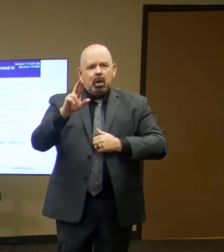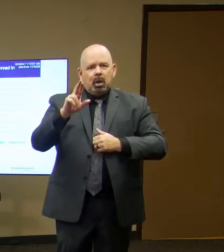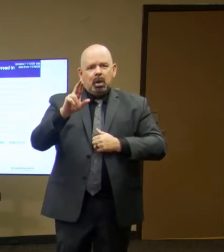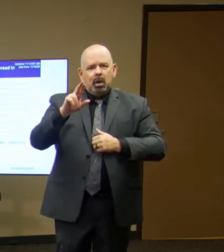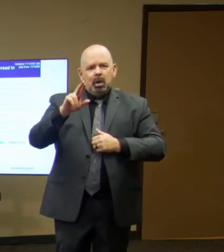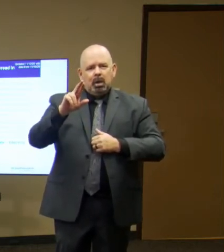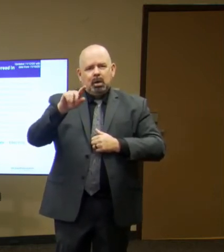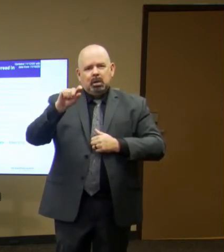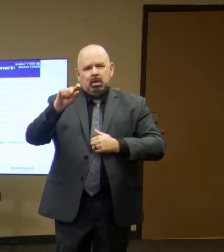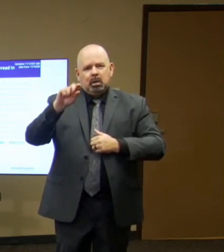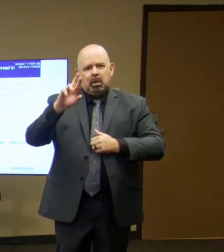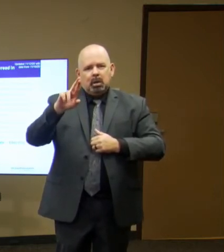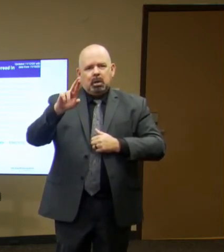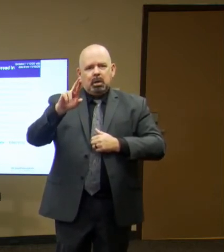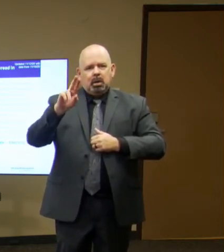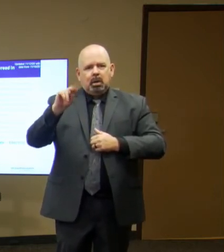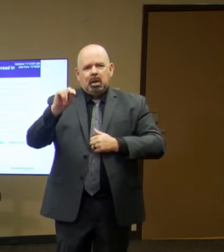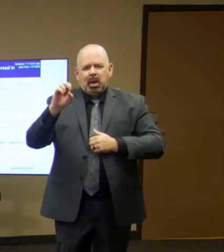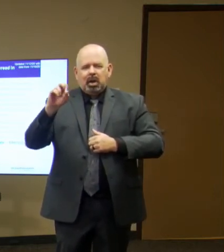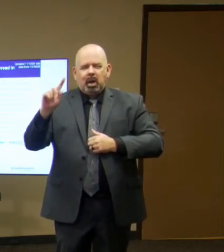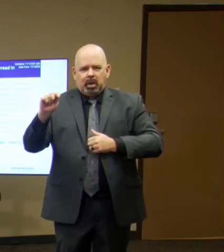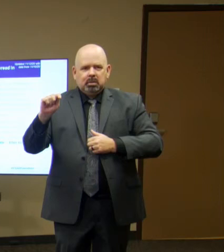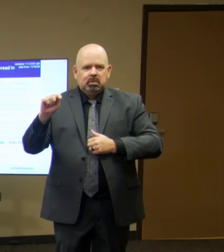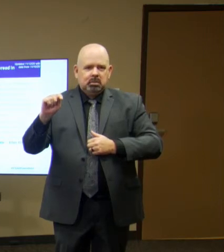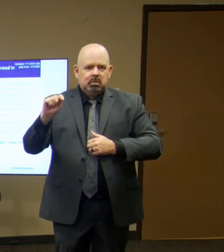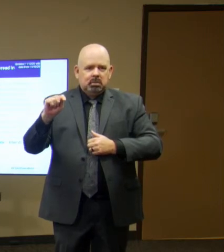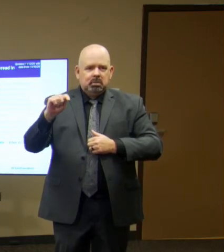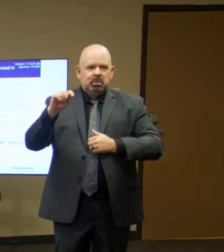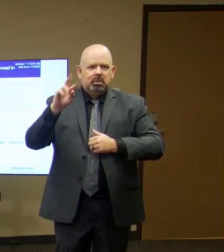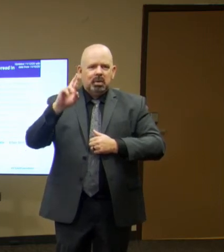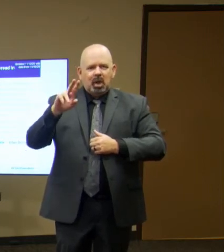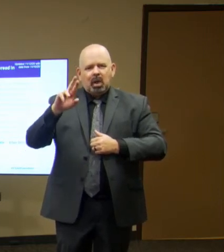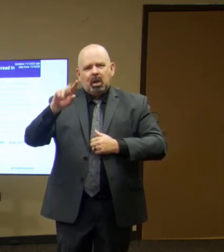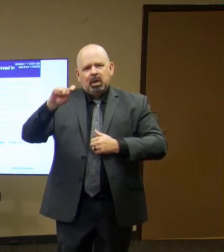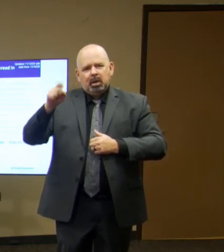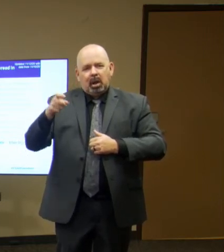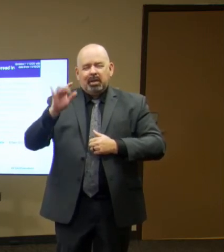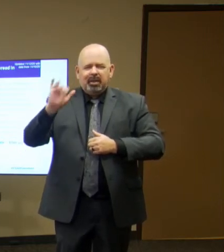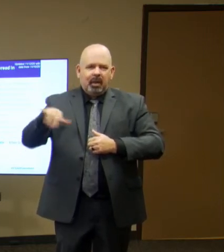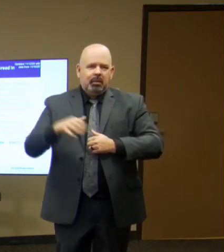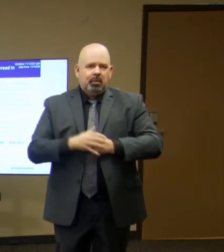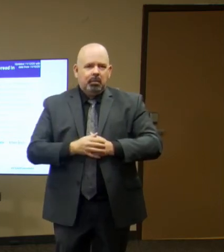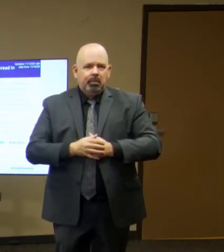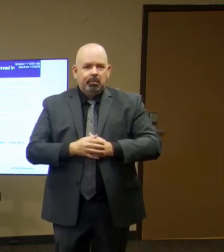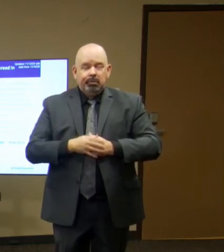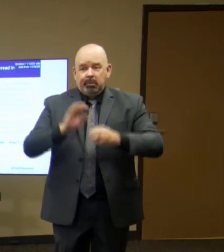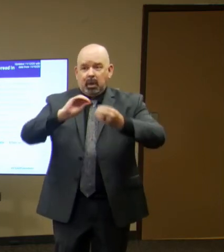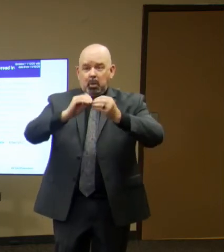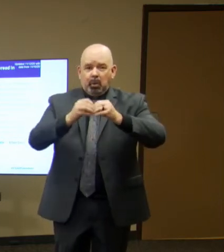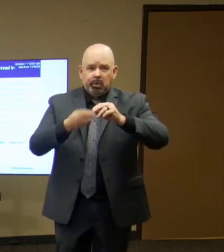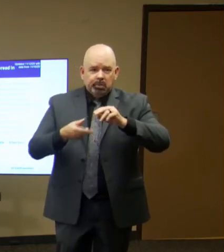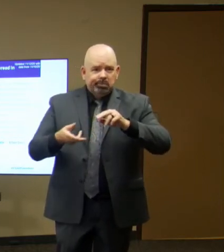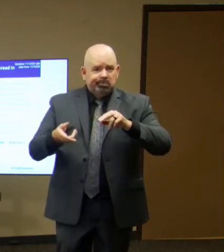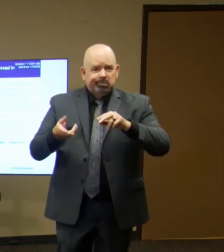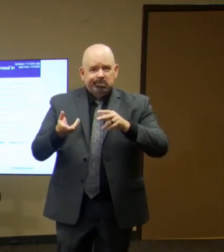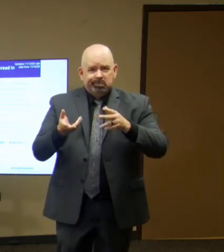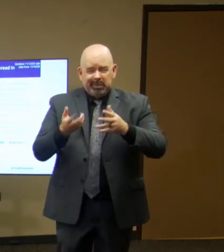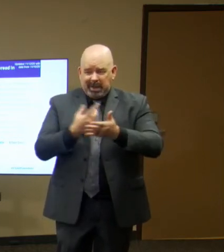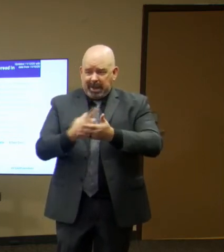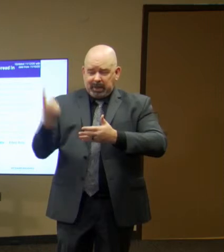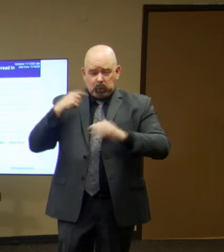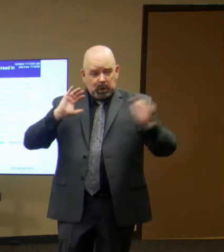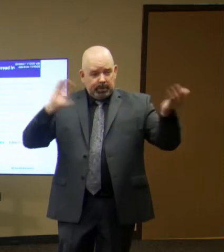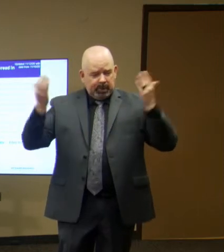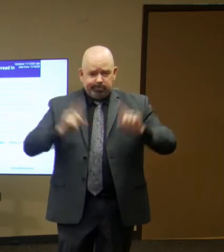So our R0 factor has gone up pretty dramatically from where it even was last week, where it was, I believe, at